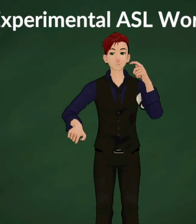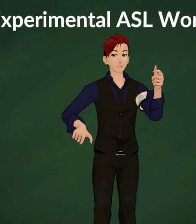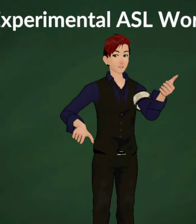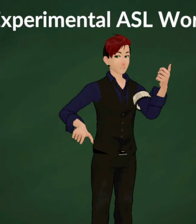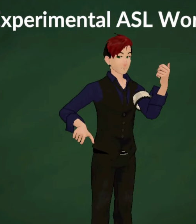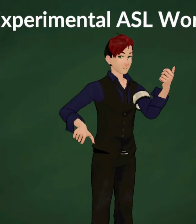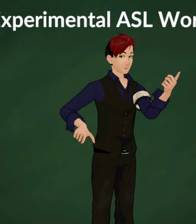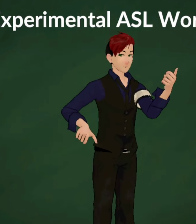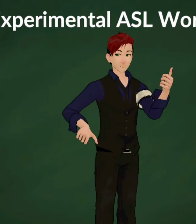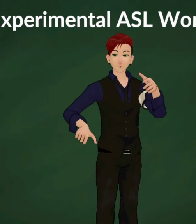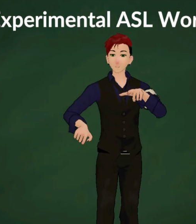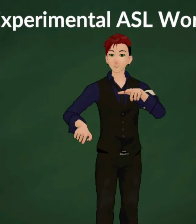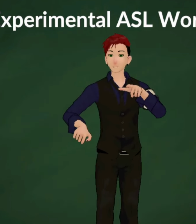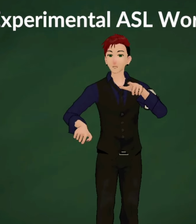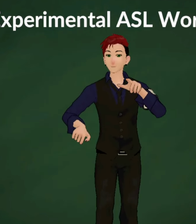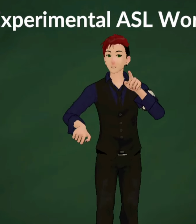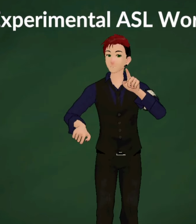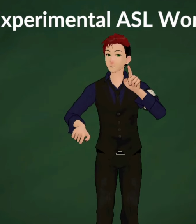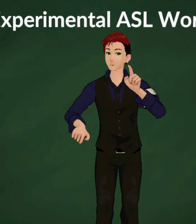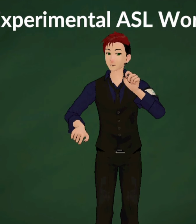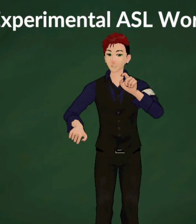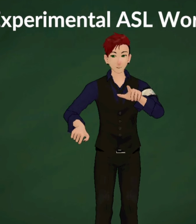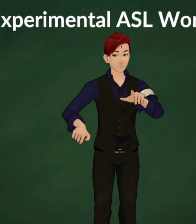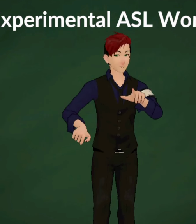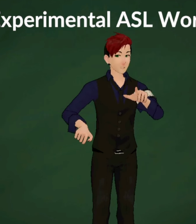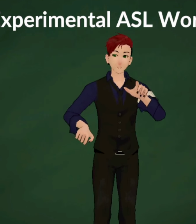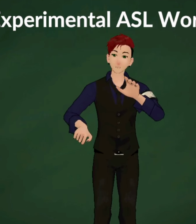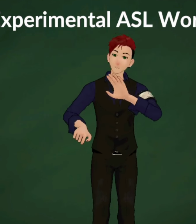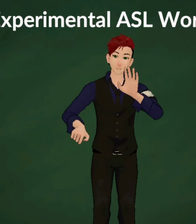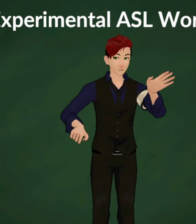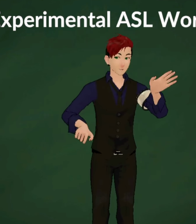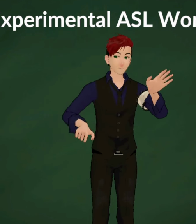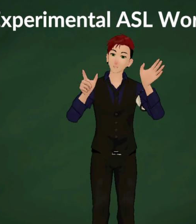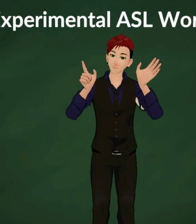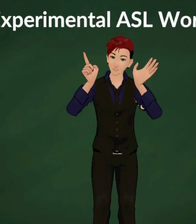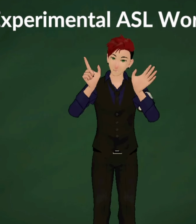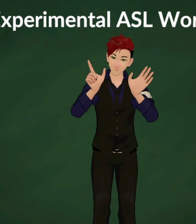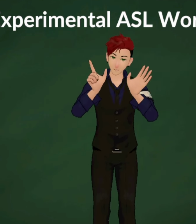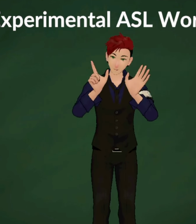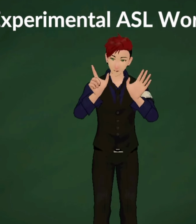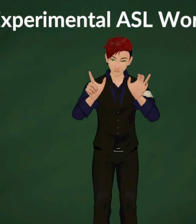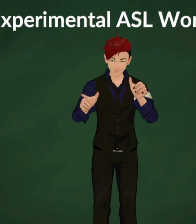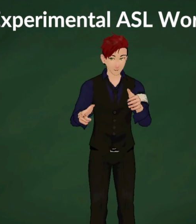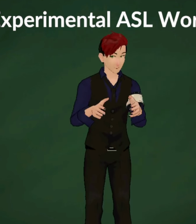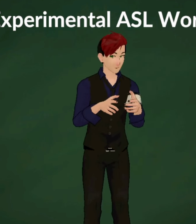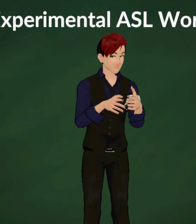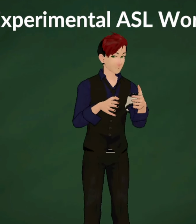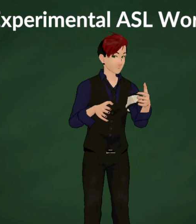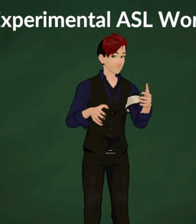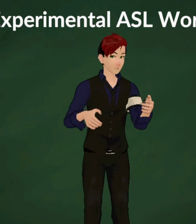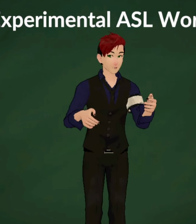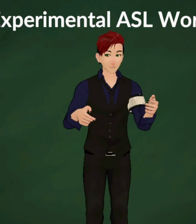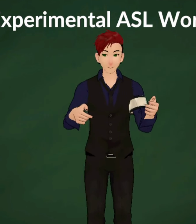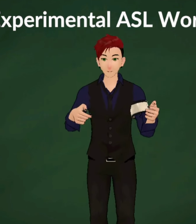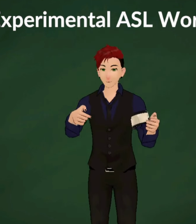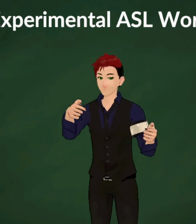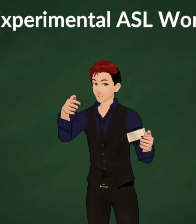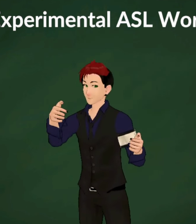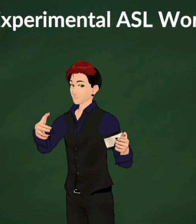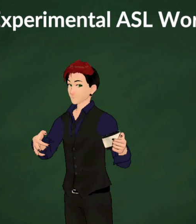got most. experimental. hardest Somebody said word. ASL World. No. Experimental ASL. instead of So you I can only go to like